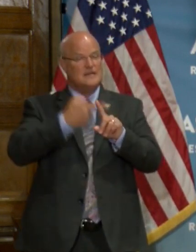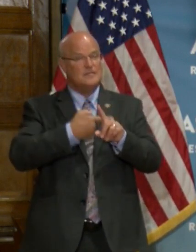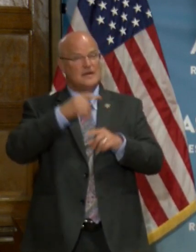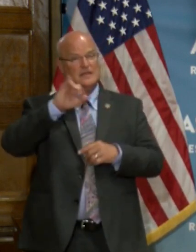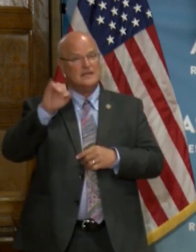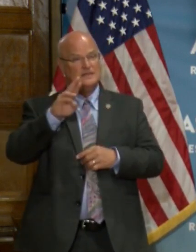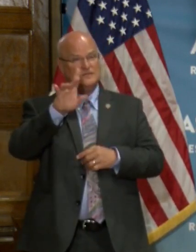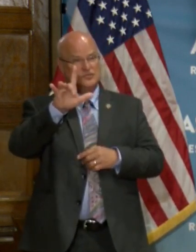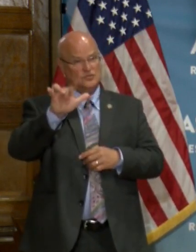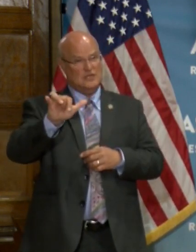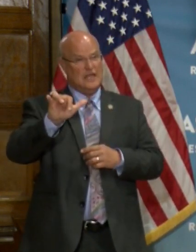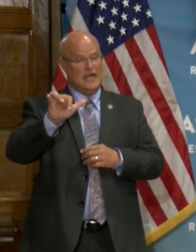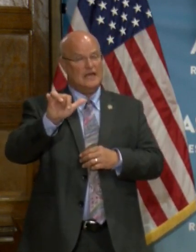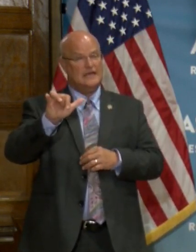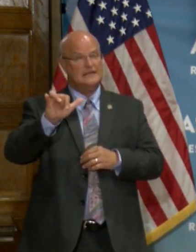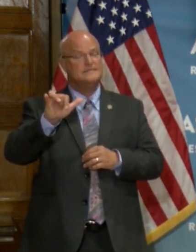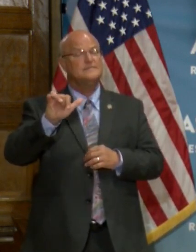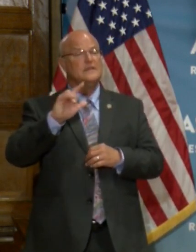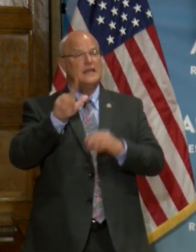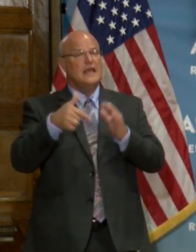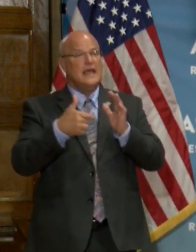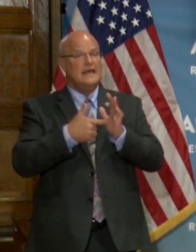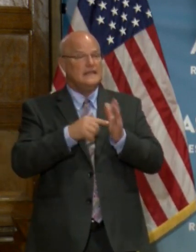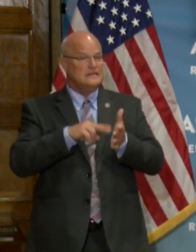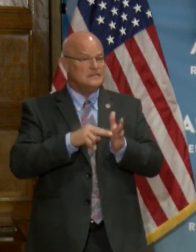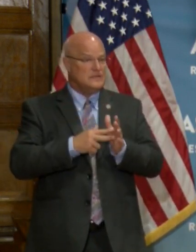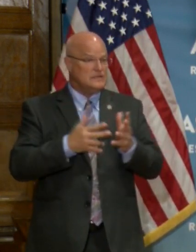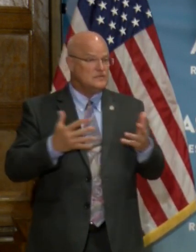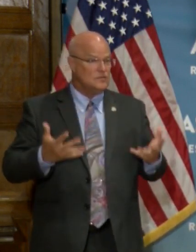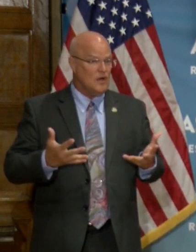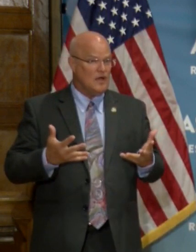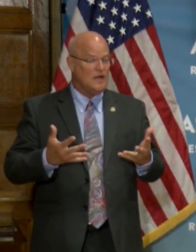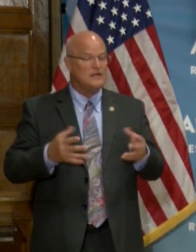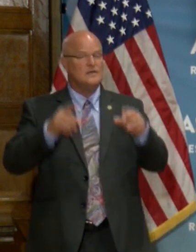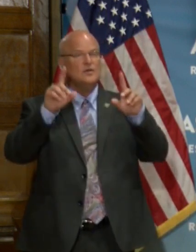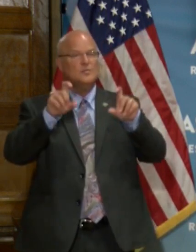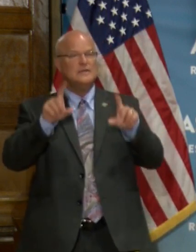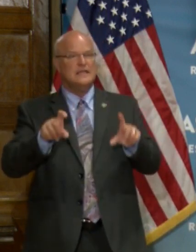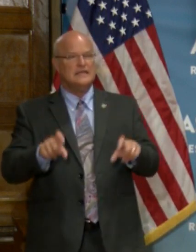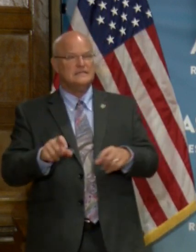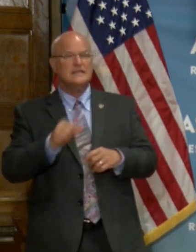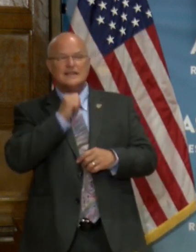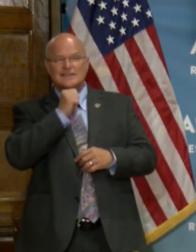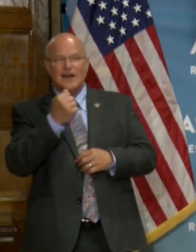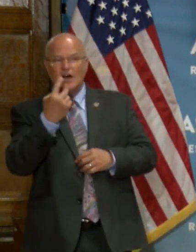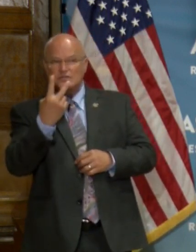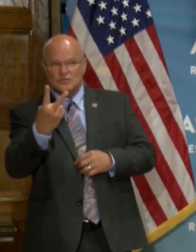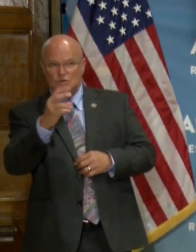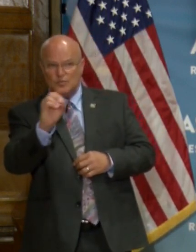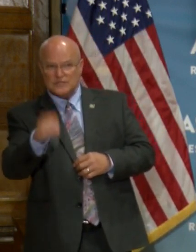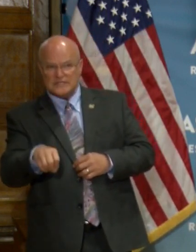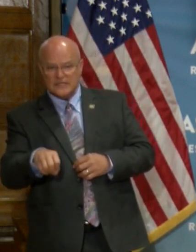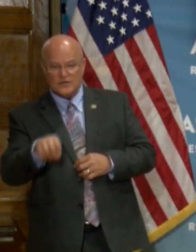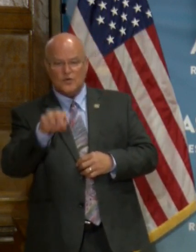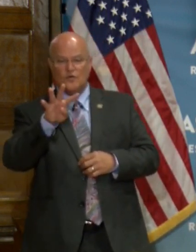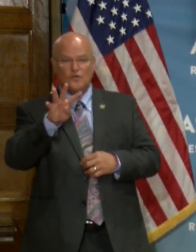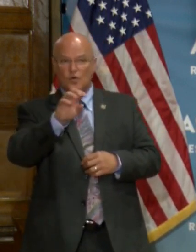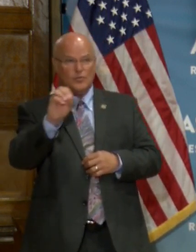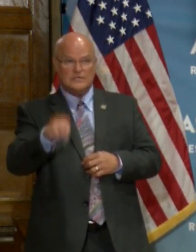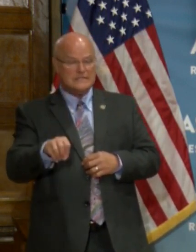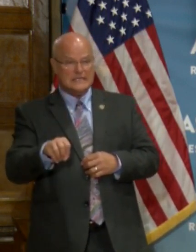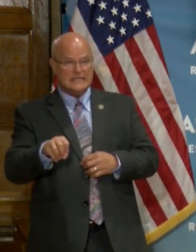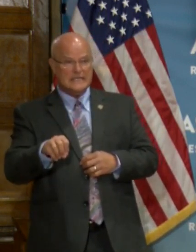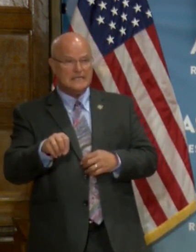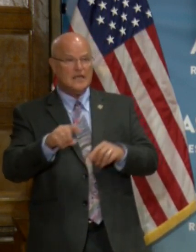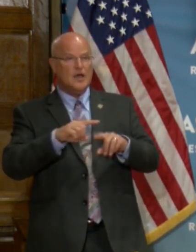month of July, and this will mean that we will be testing not 2% of the population or 4% of the